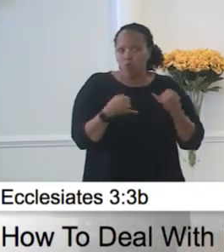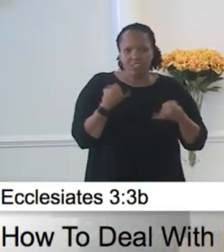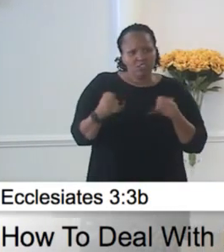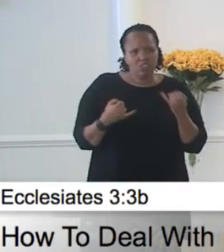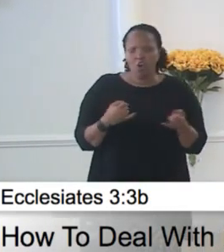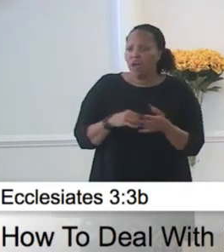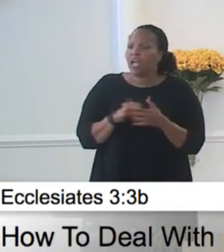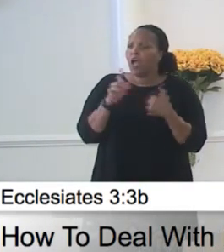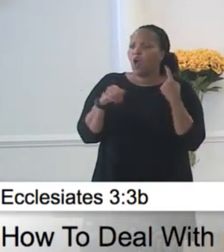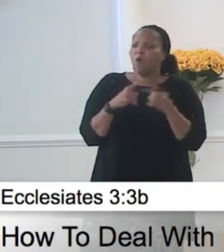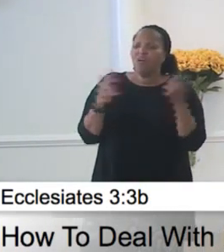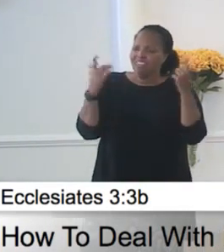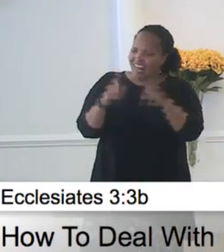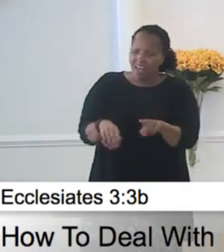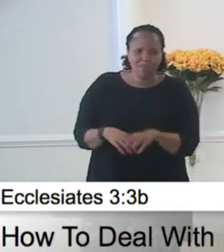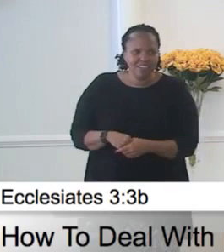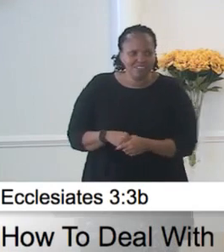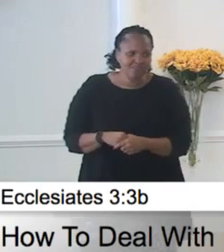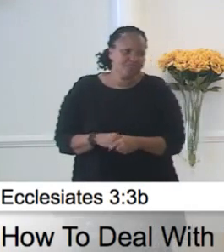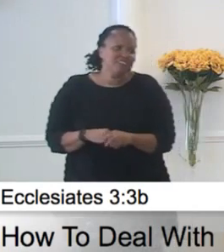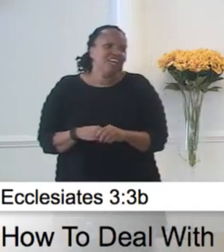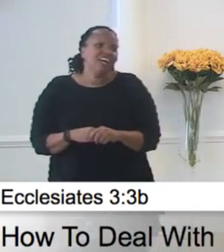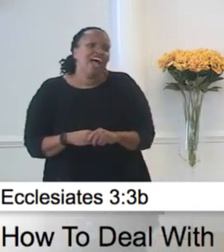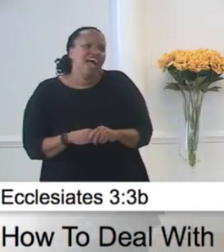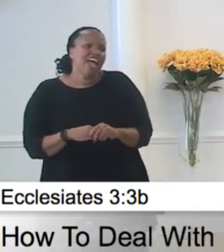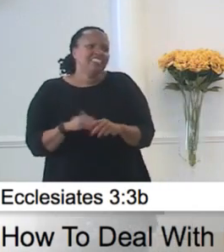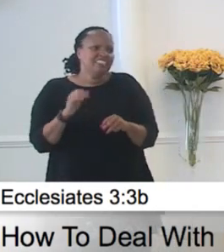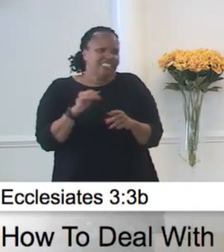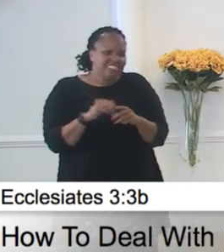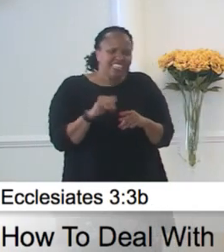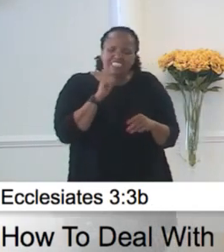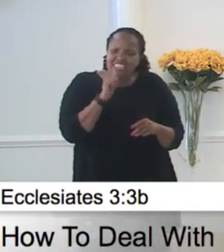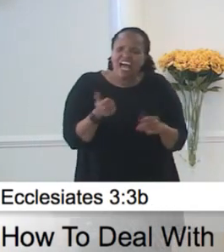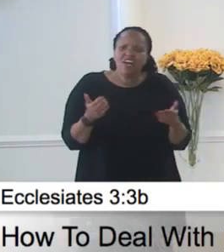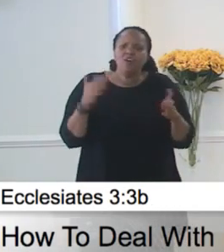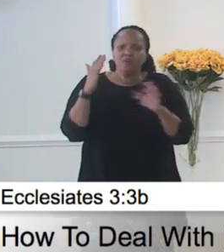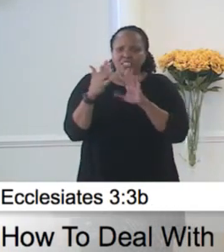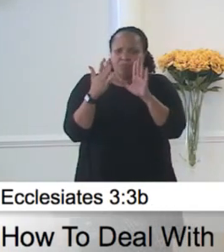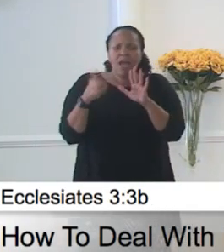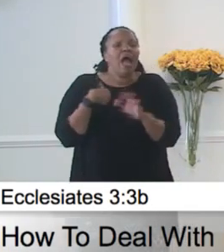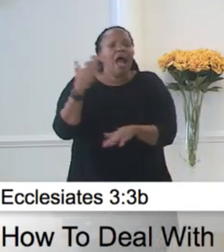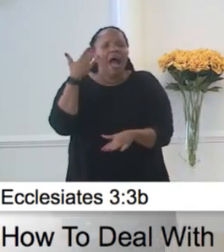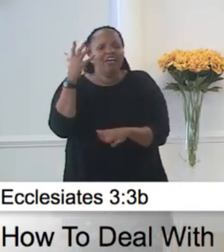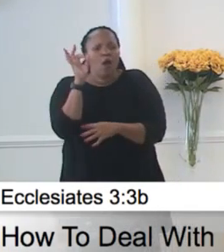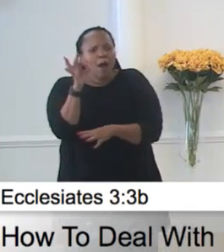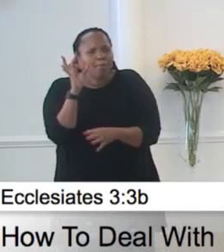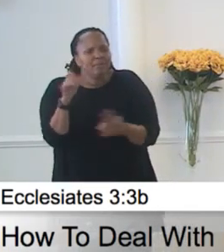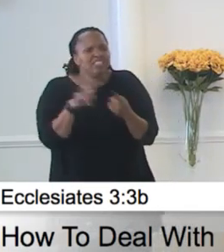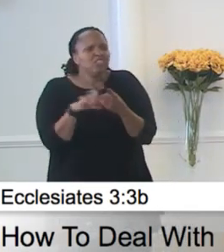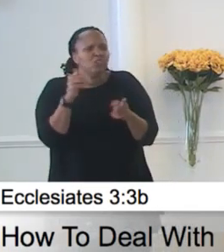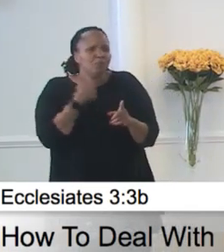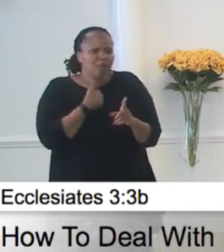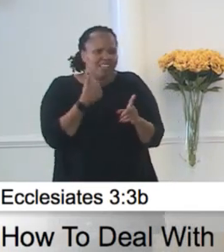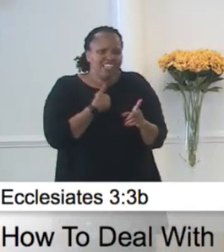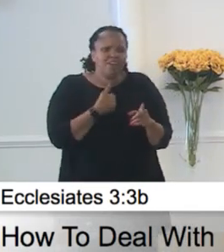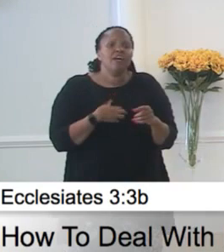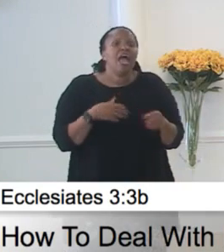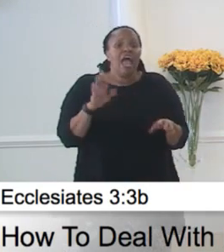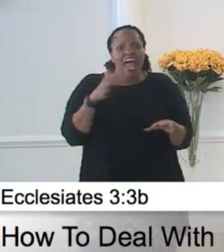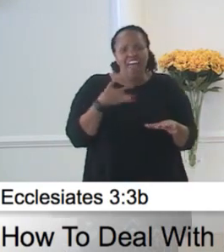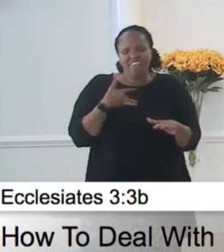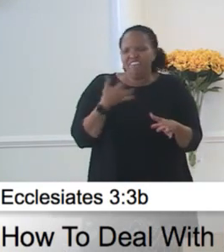when it comes and denial is present, I know I'm preaching to myself. It feels like